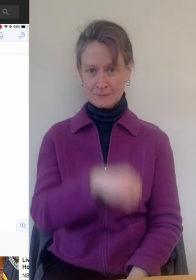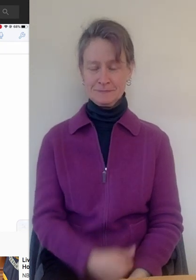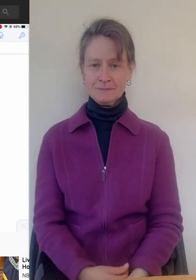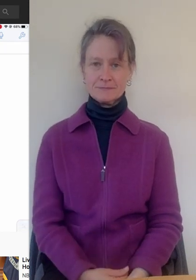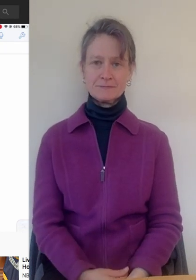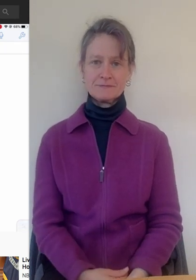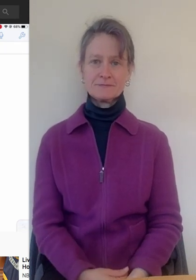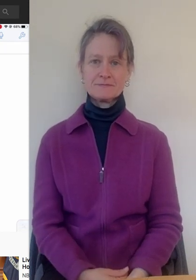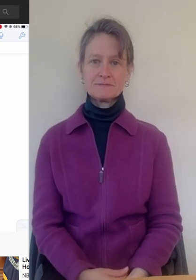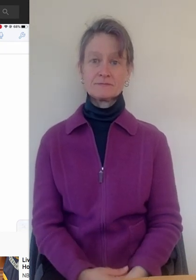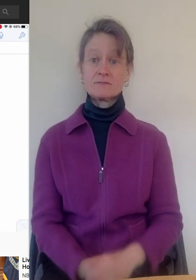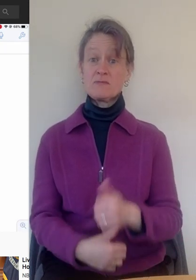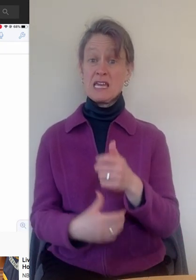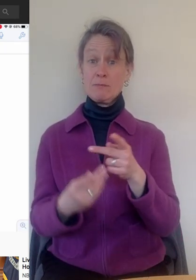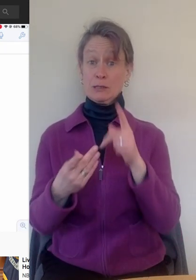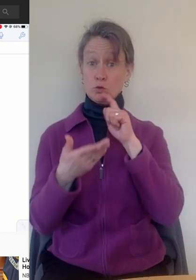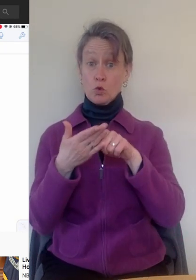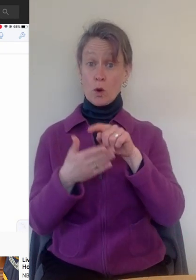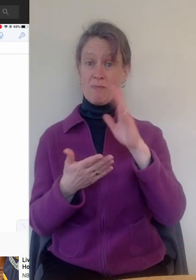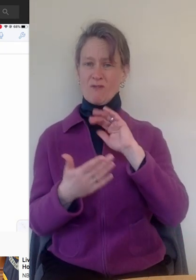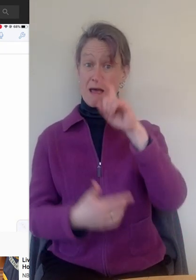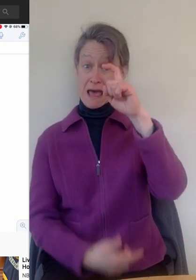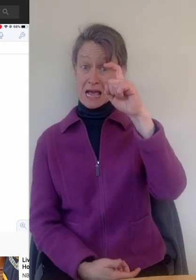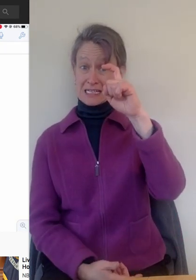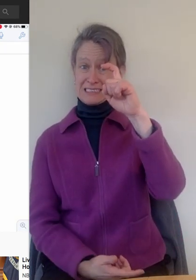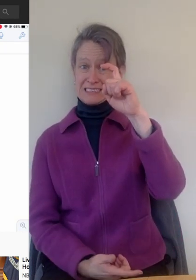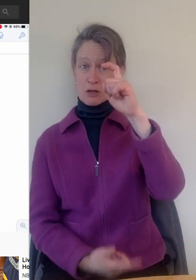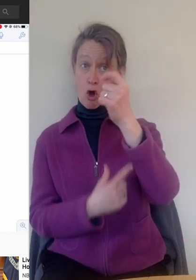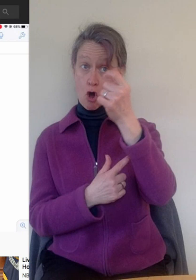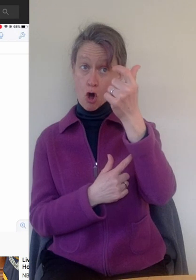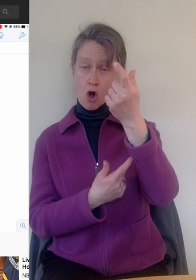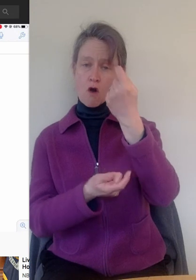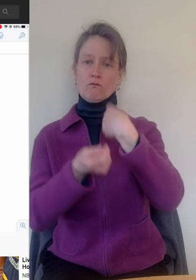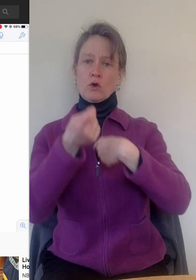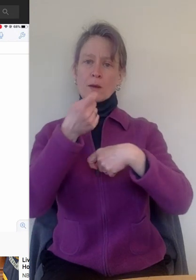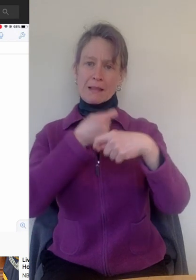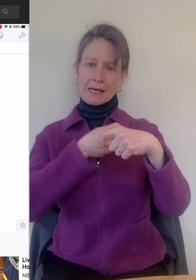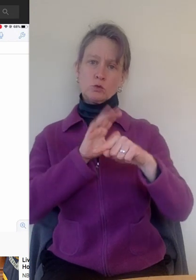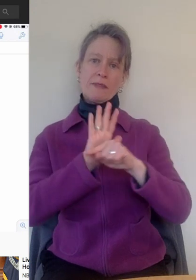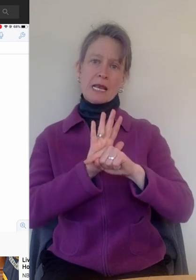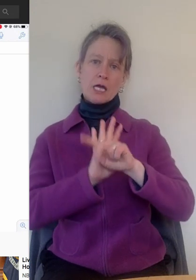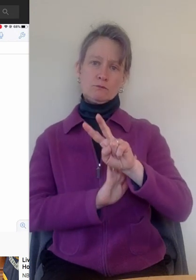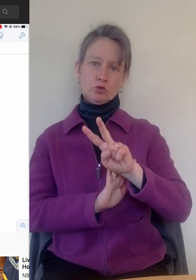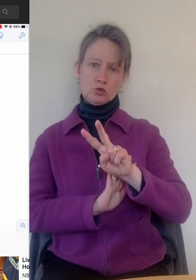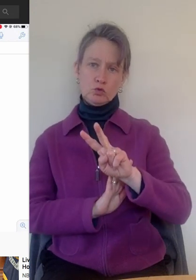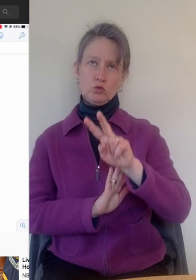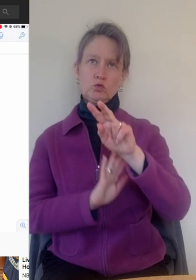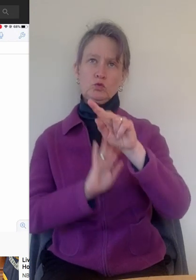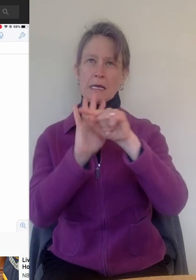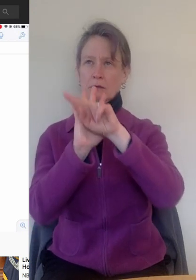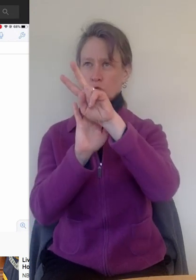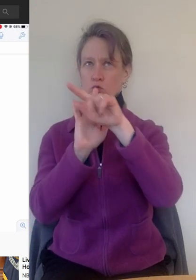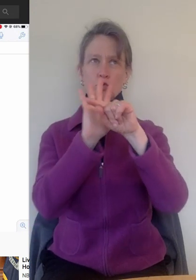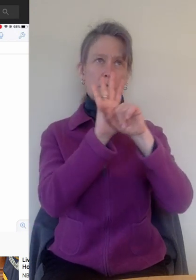So everywhere we had an x before, we replaced it with our input of negative 2.